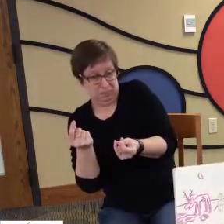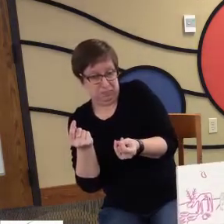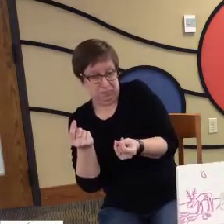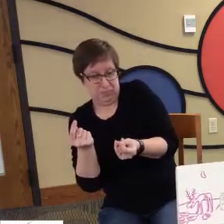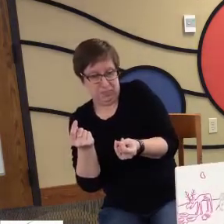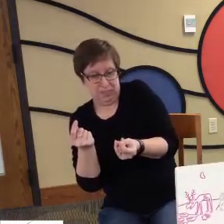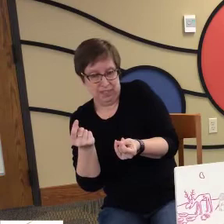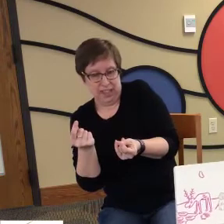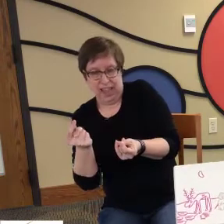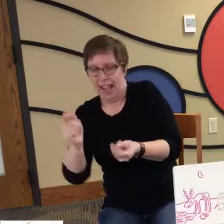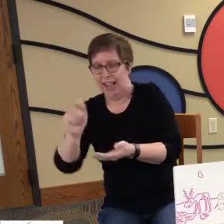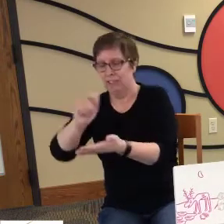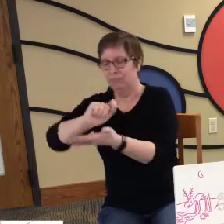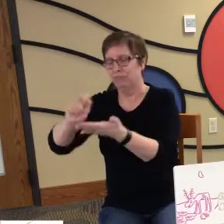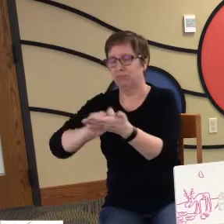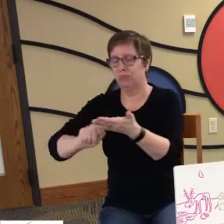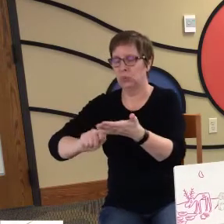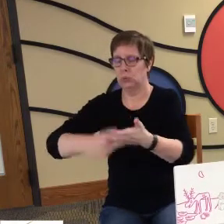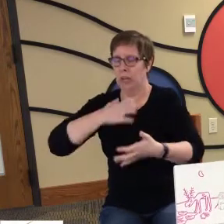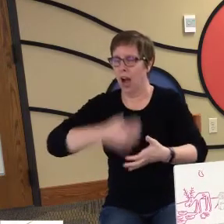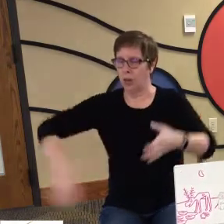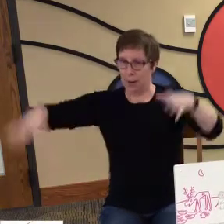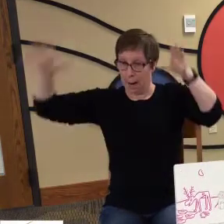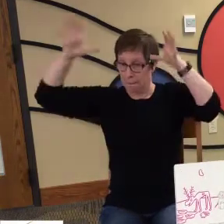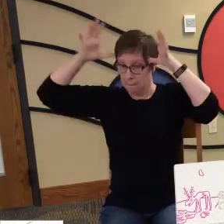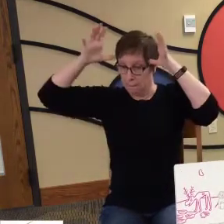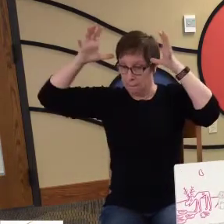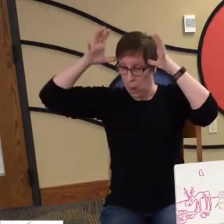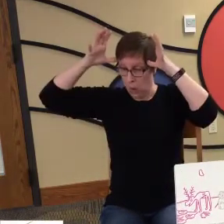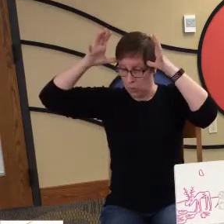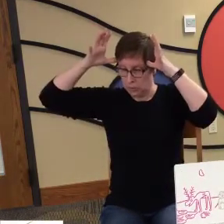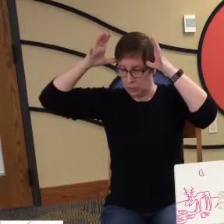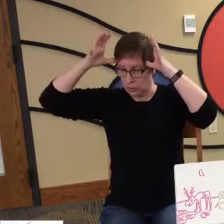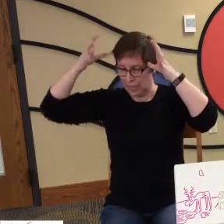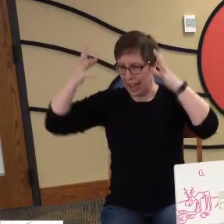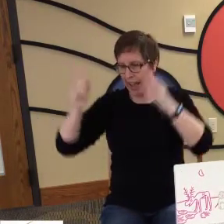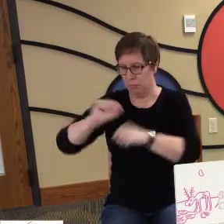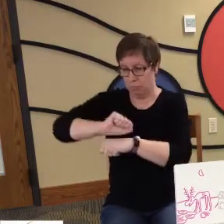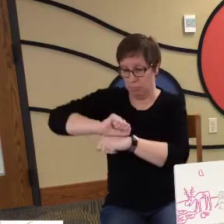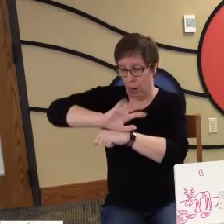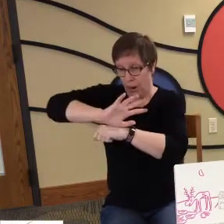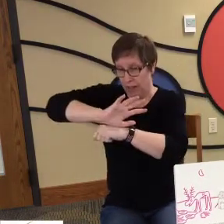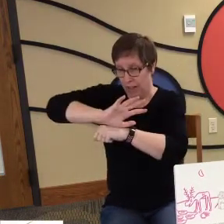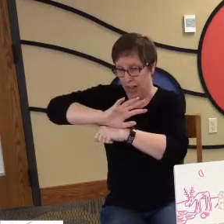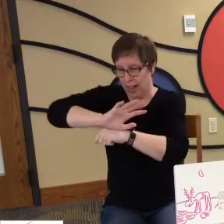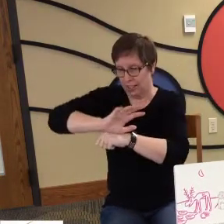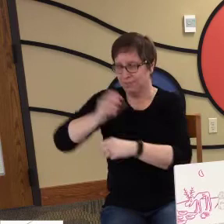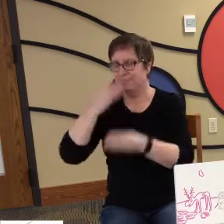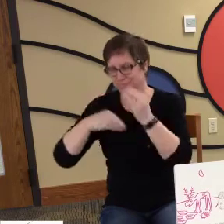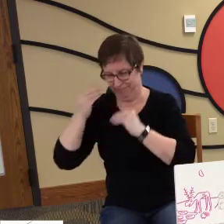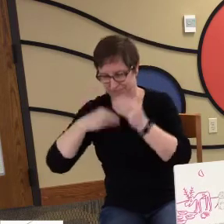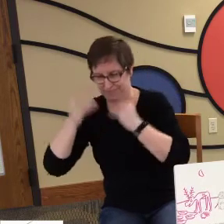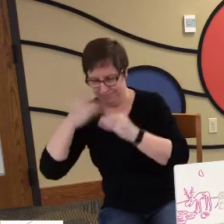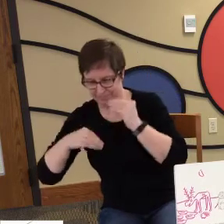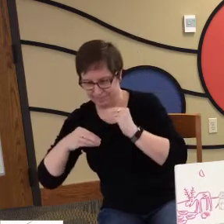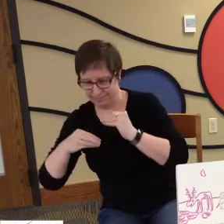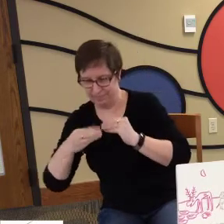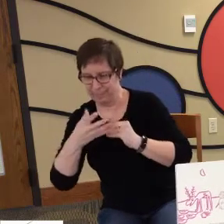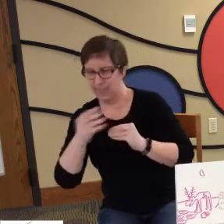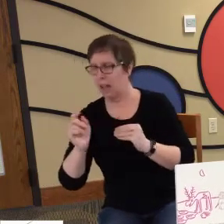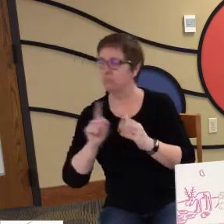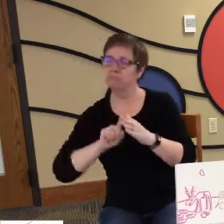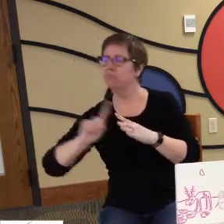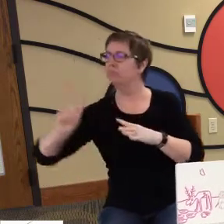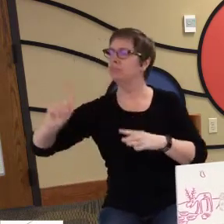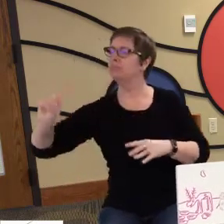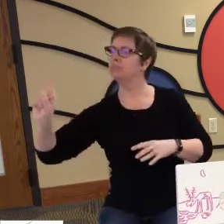So Harold left a very hungry moose and a deserving porcupine finish it up. And off